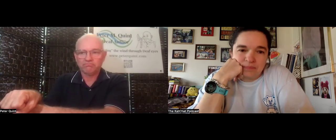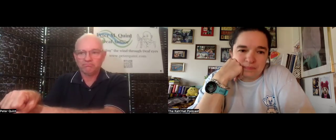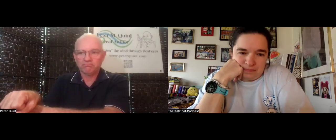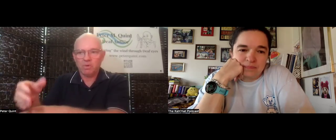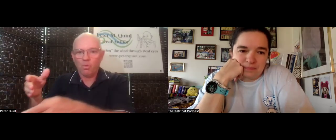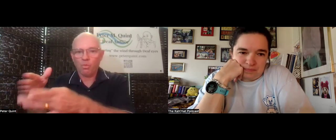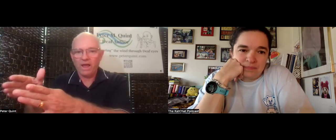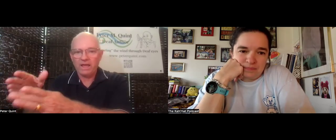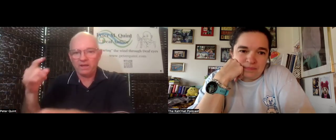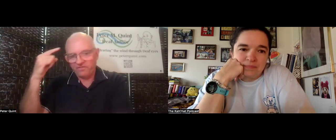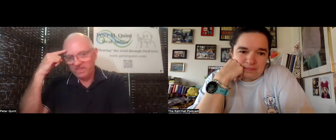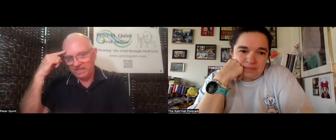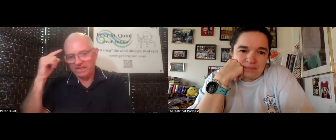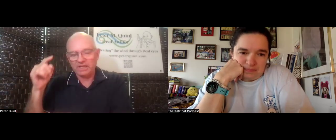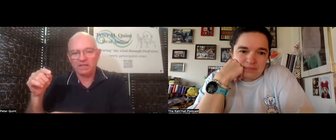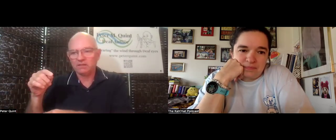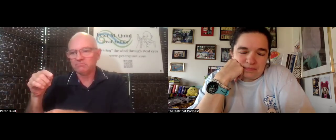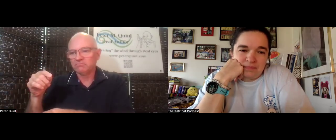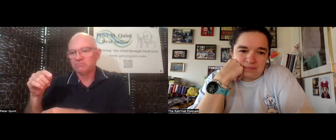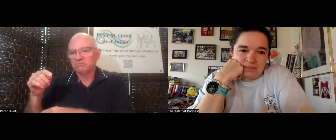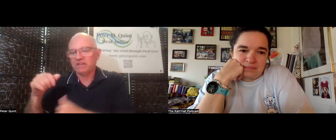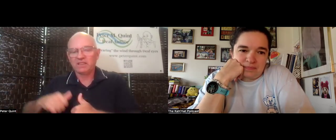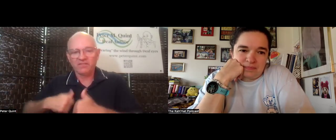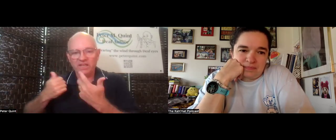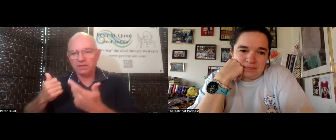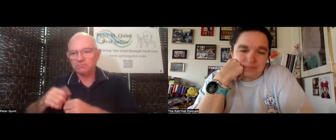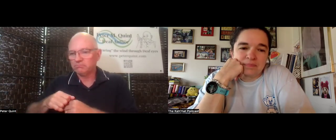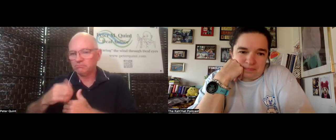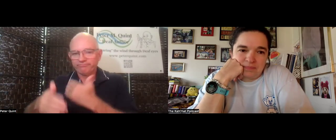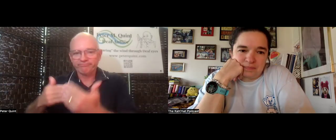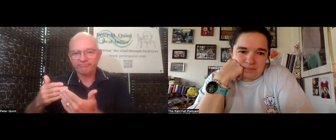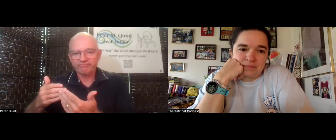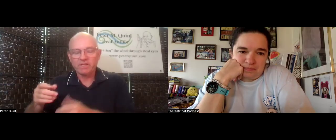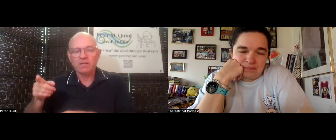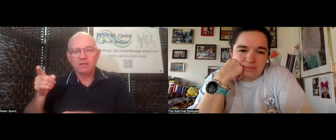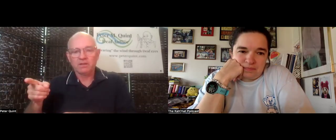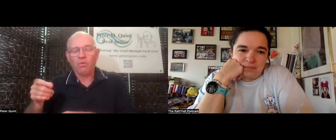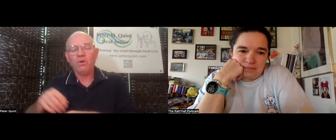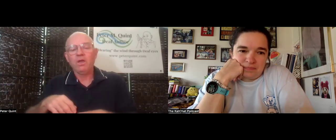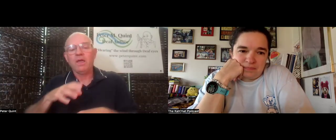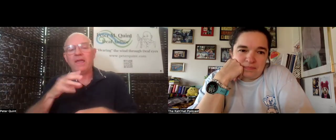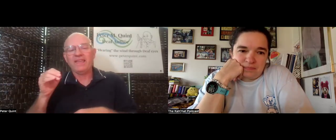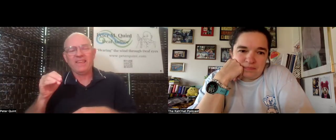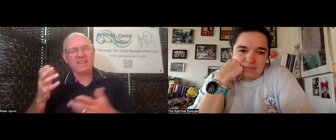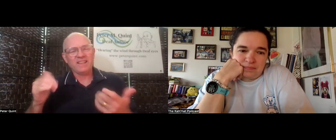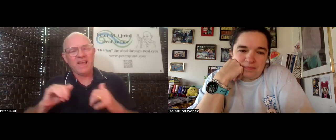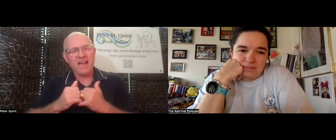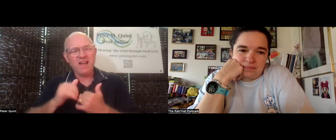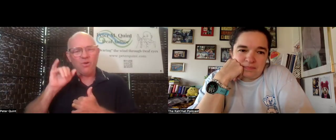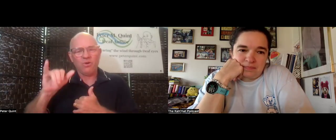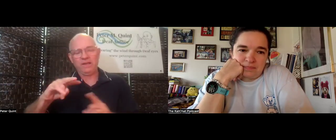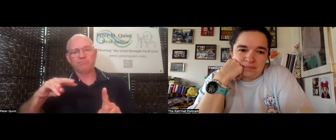imposed way of thinking and living, you know,